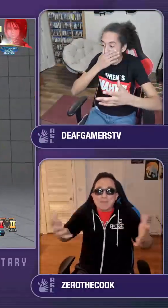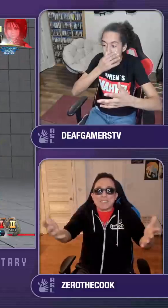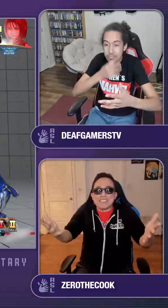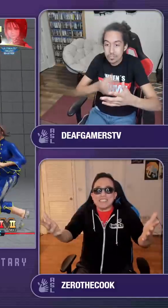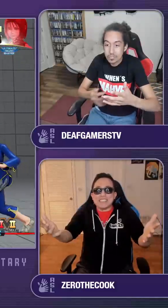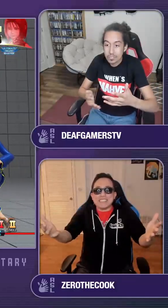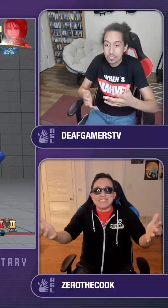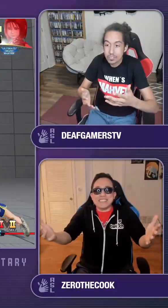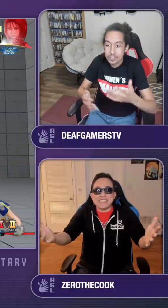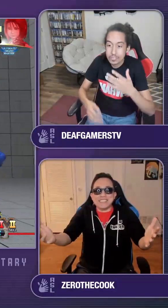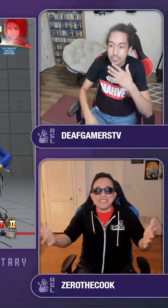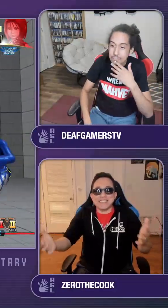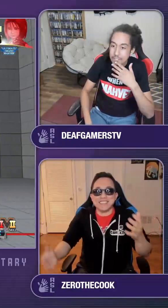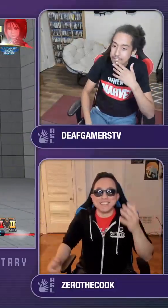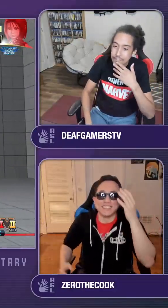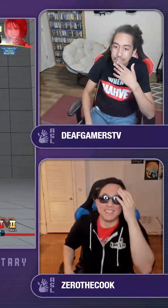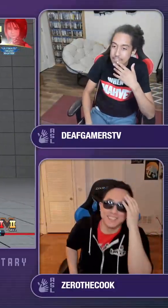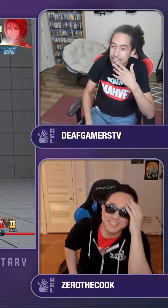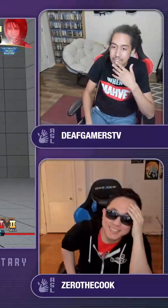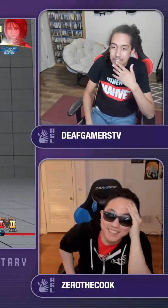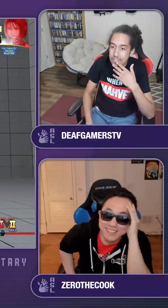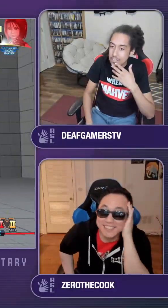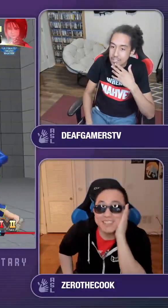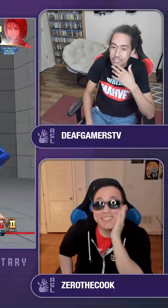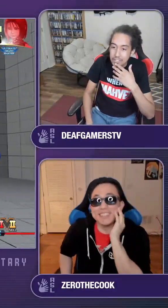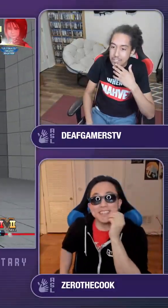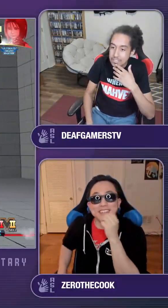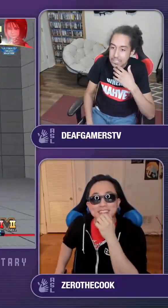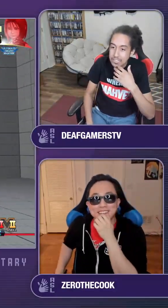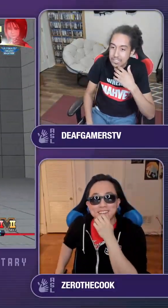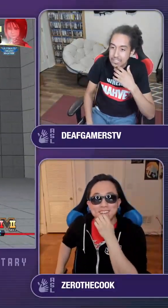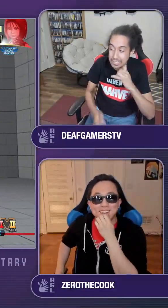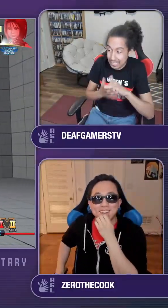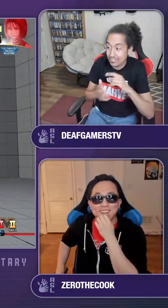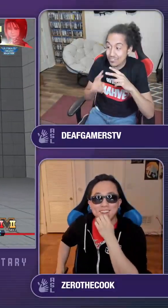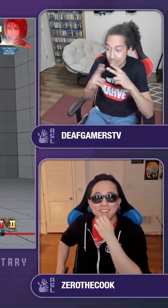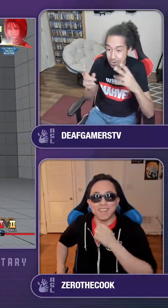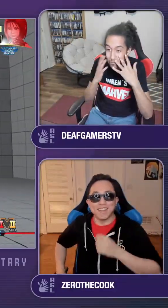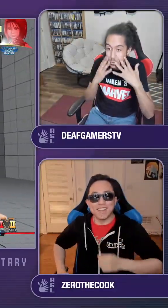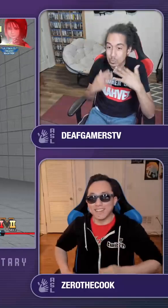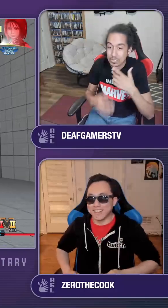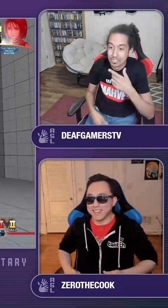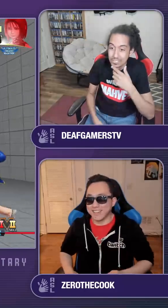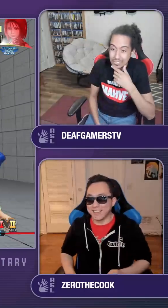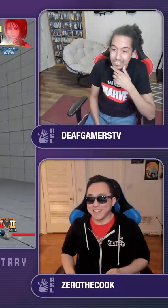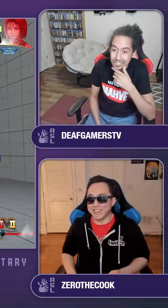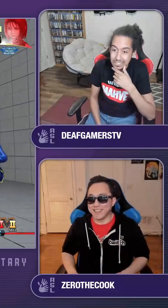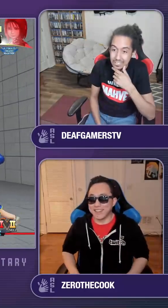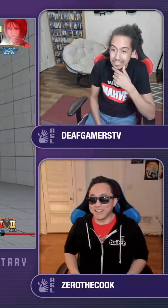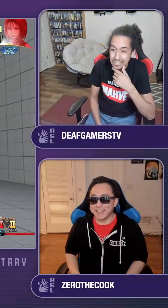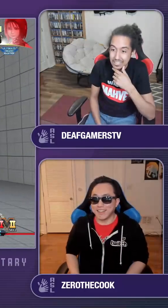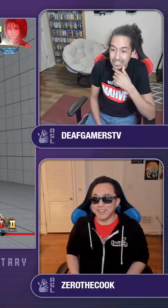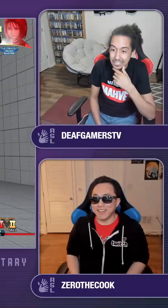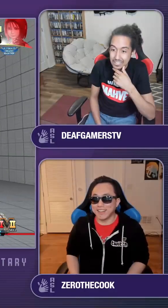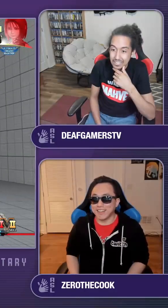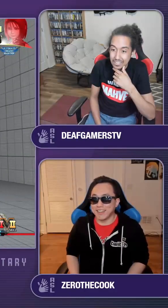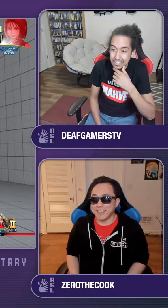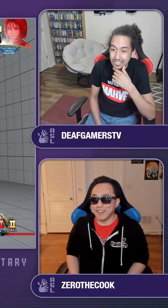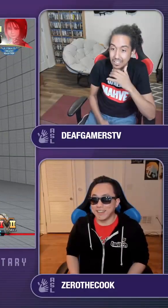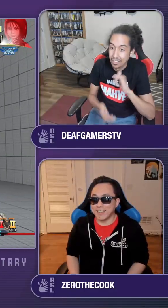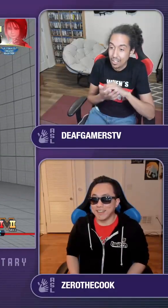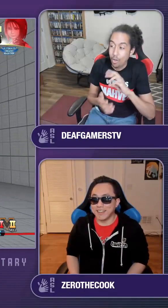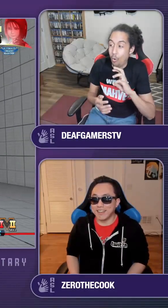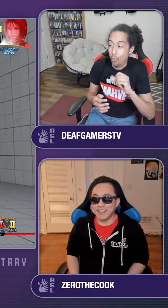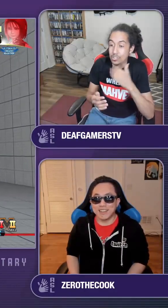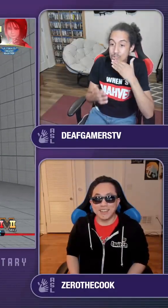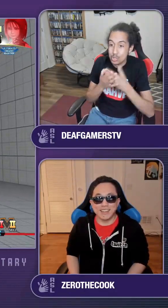Oh my goodness! He spends all the meter. This is so scoffed. Who's gonna make the first mistake here? It's